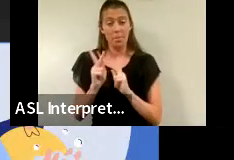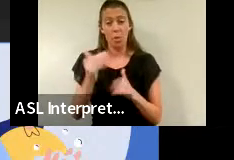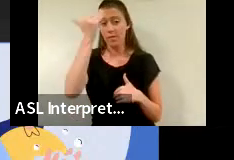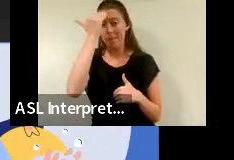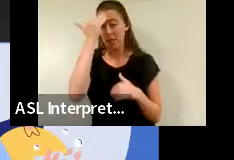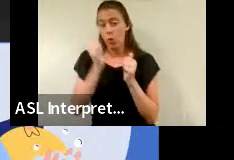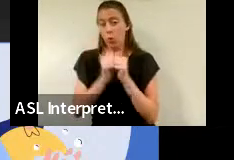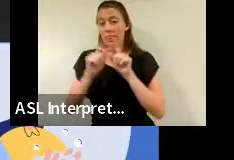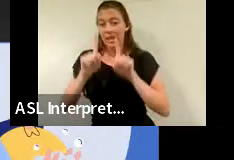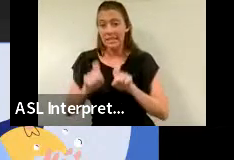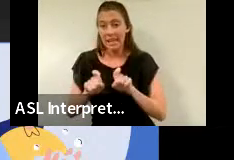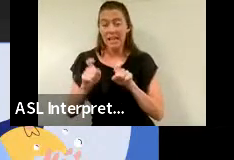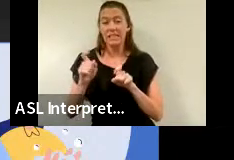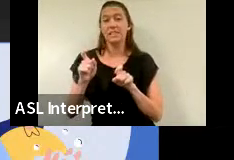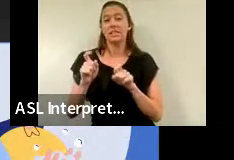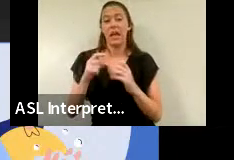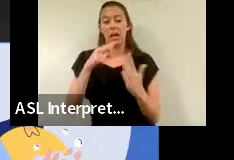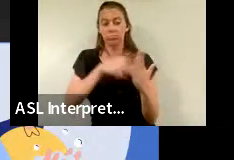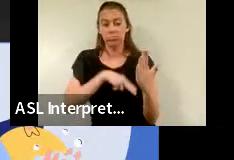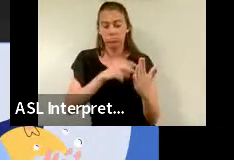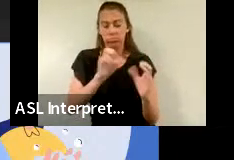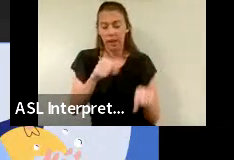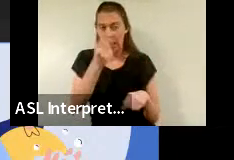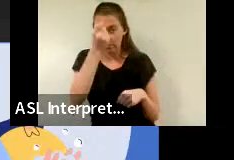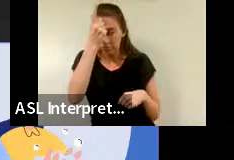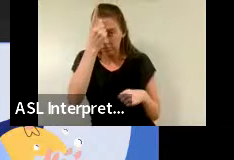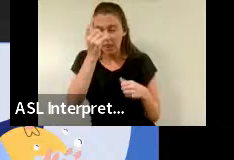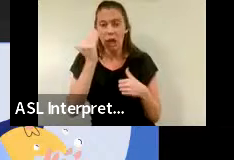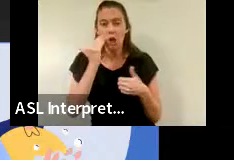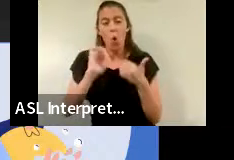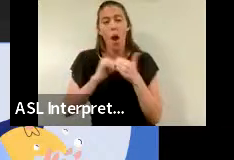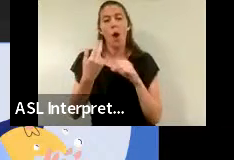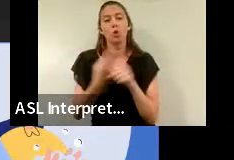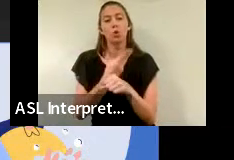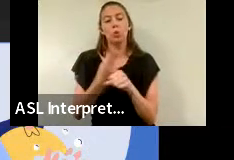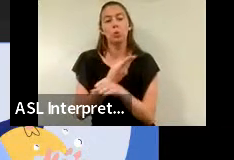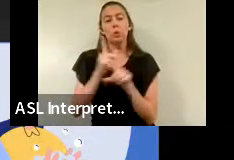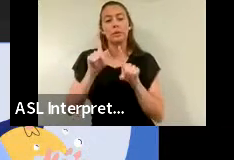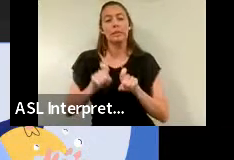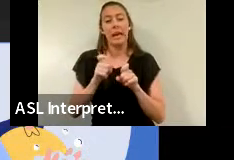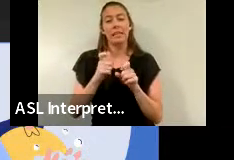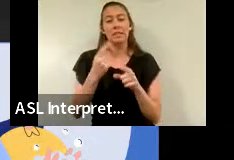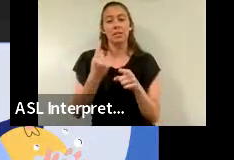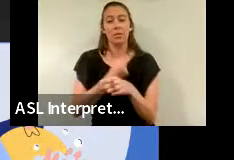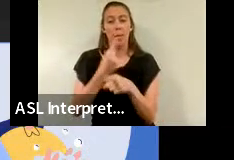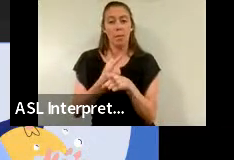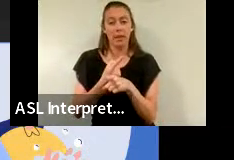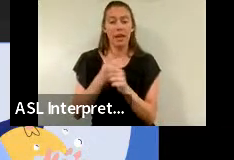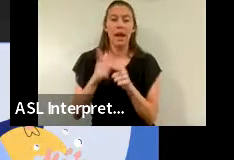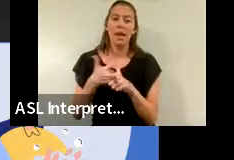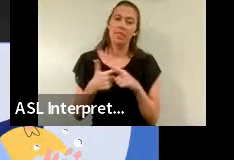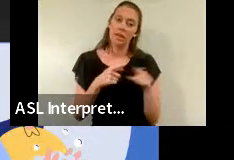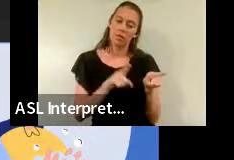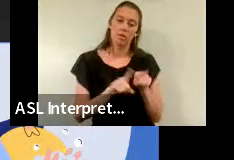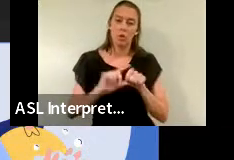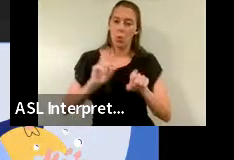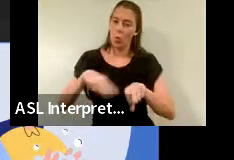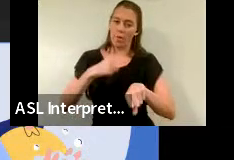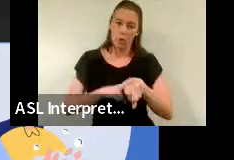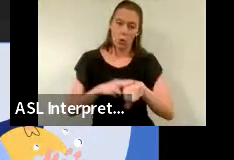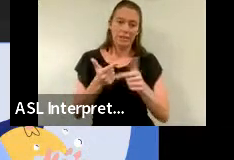for using the test properly, and of course language access, which is an ongoing challenge that we